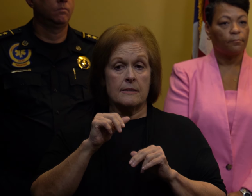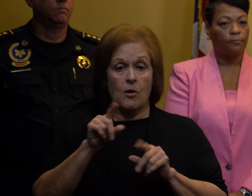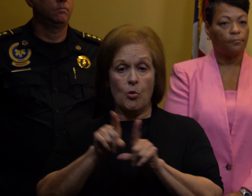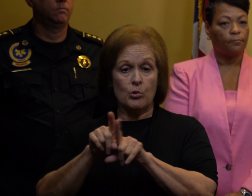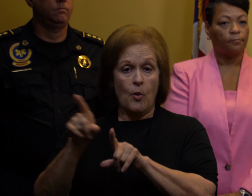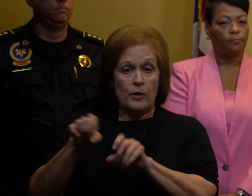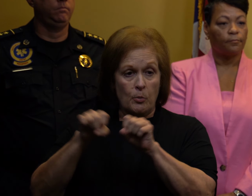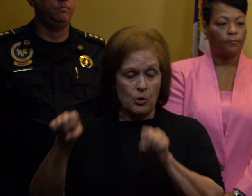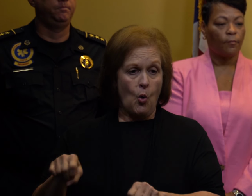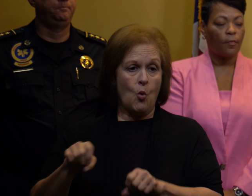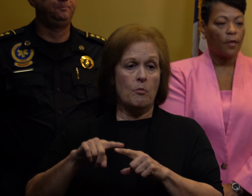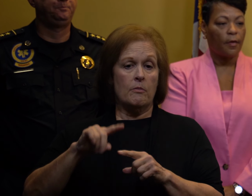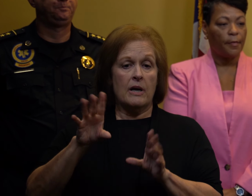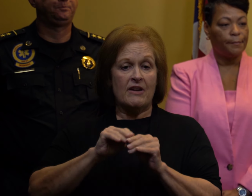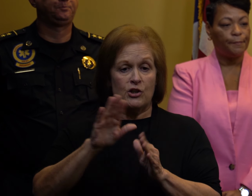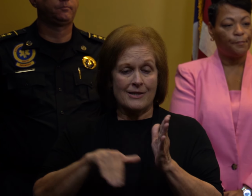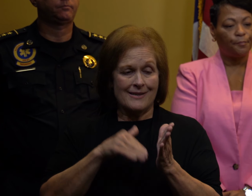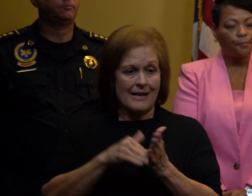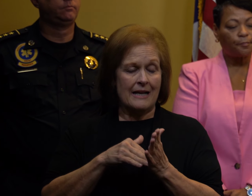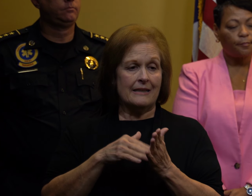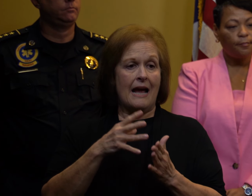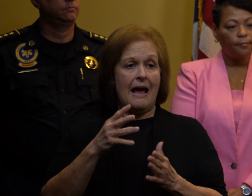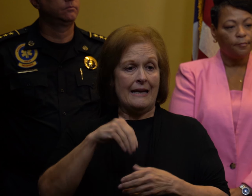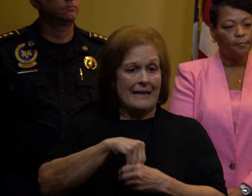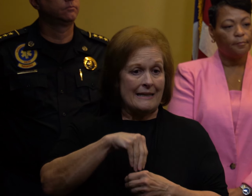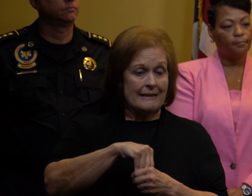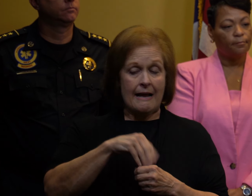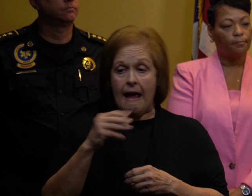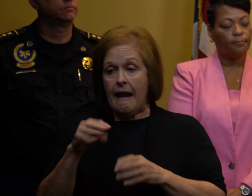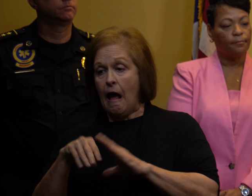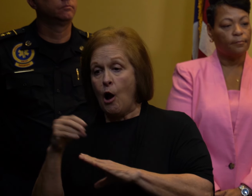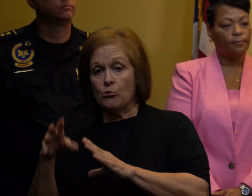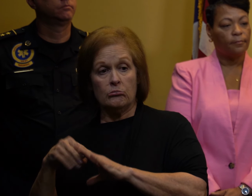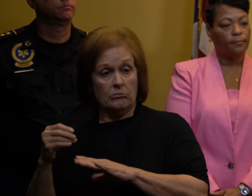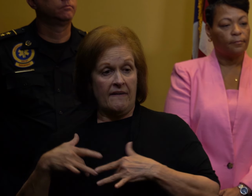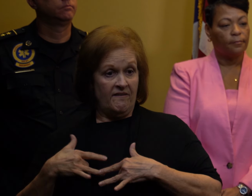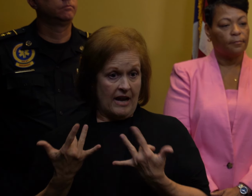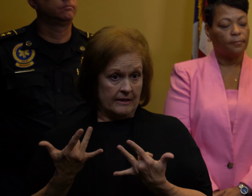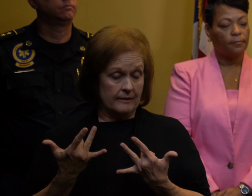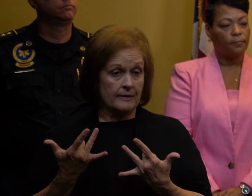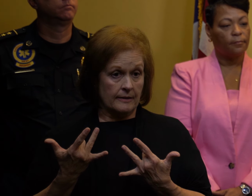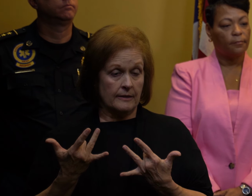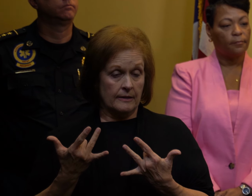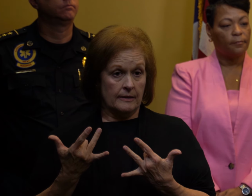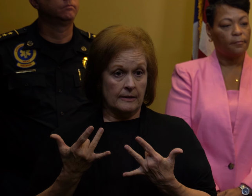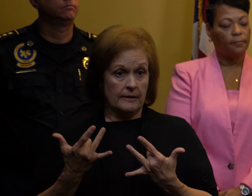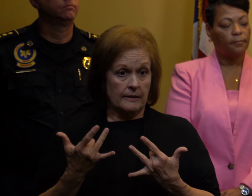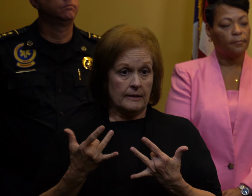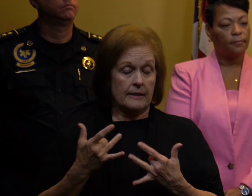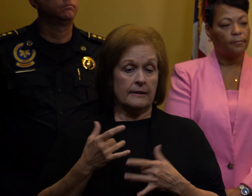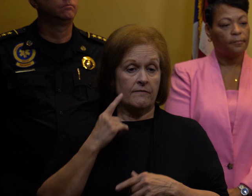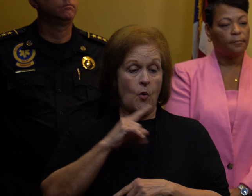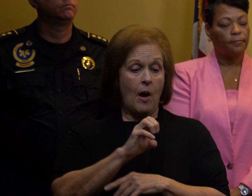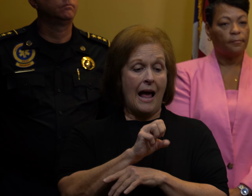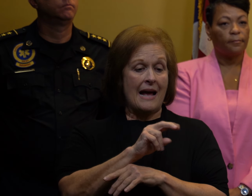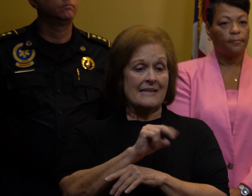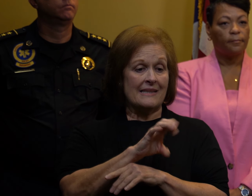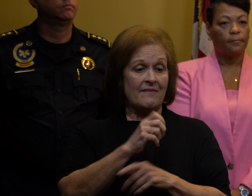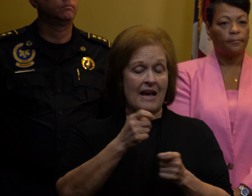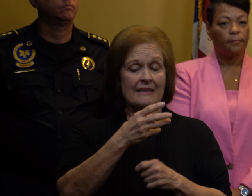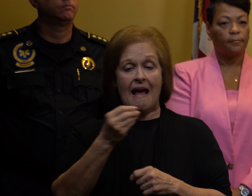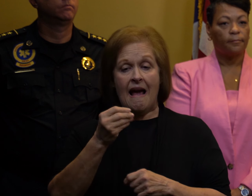the Convention Center, and several other indoor and outdoor venues related to the Essence Festival and the 4th of July holiday. Our